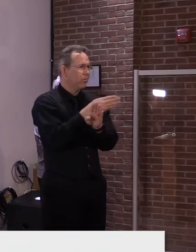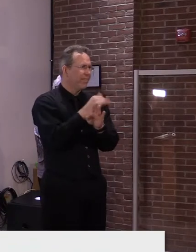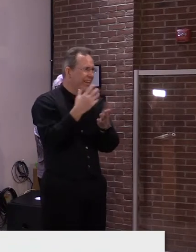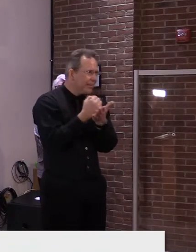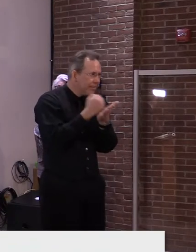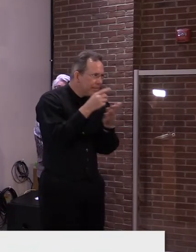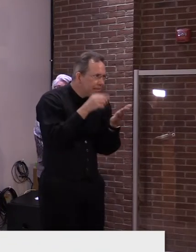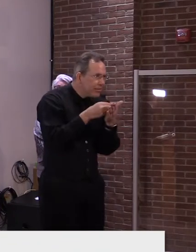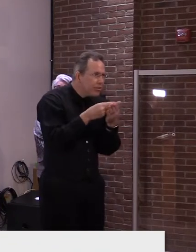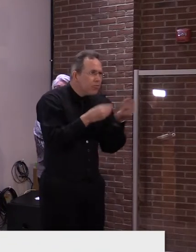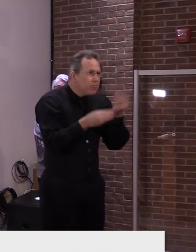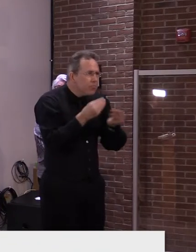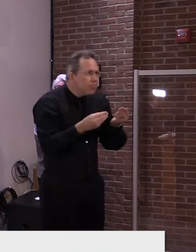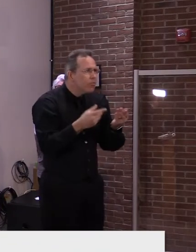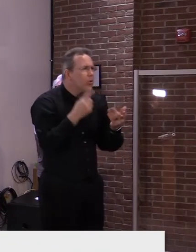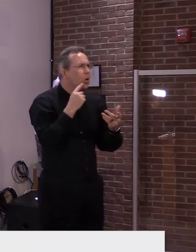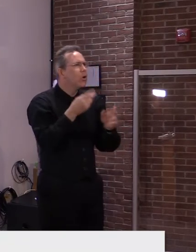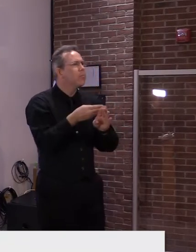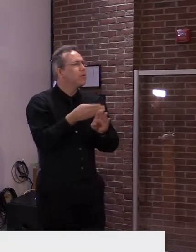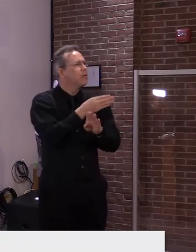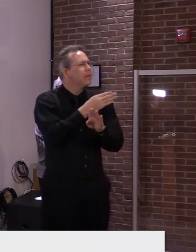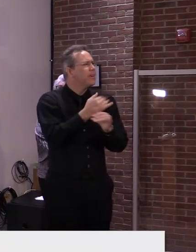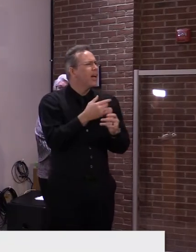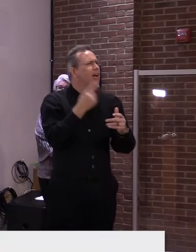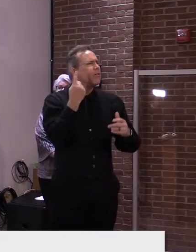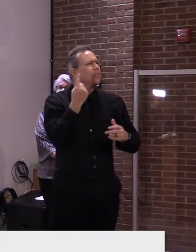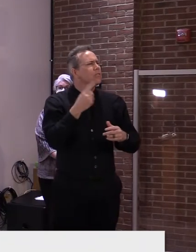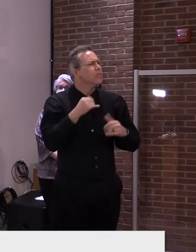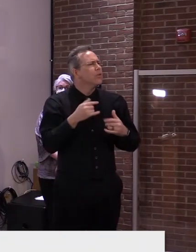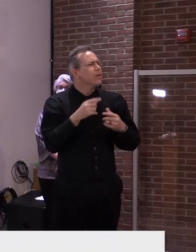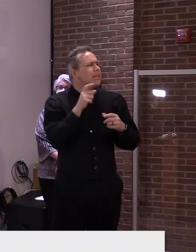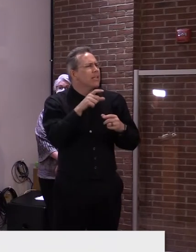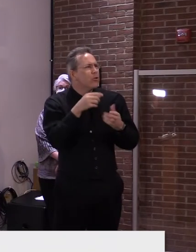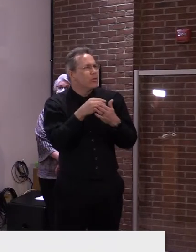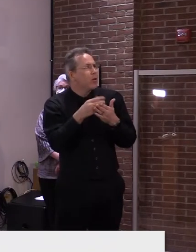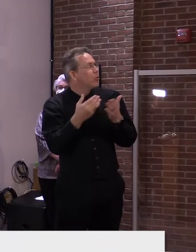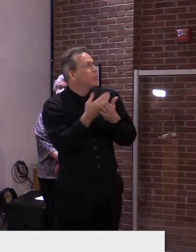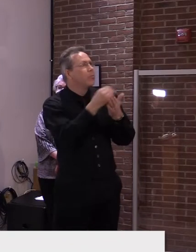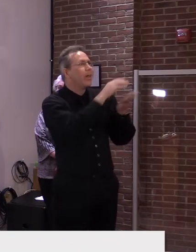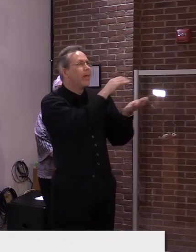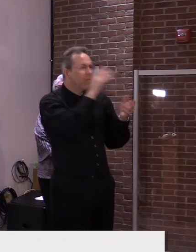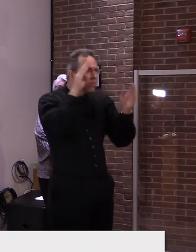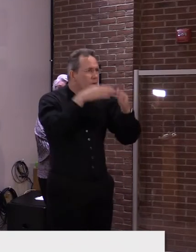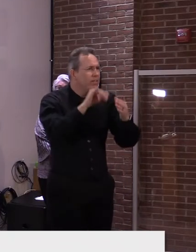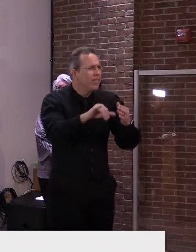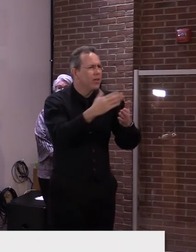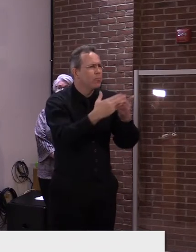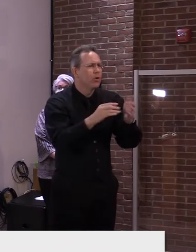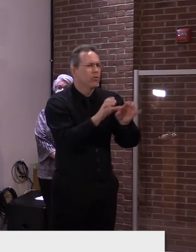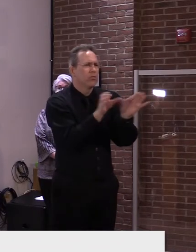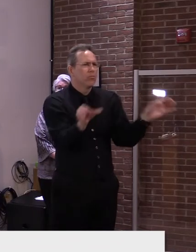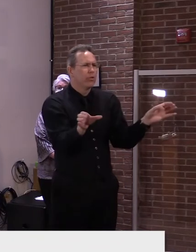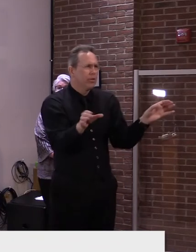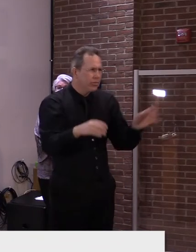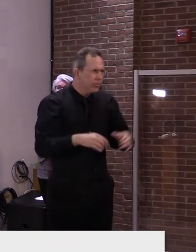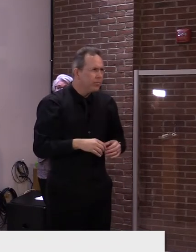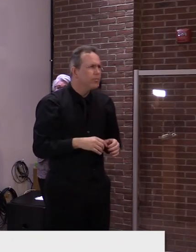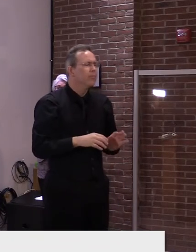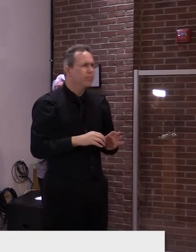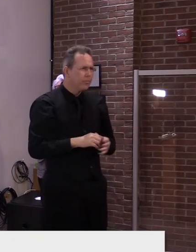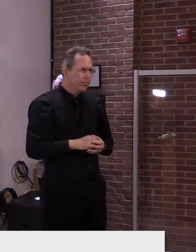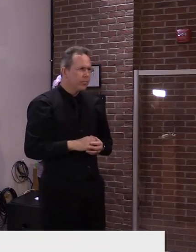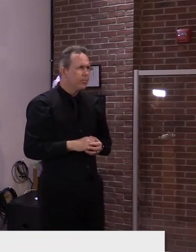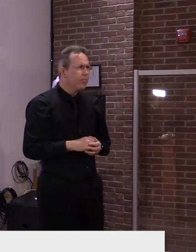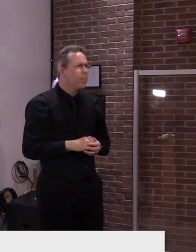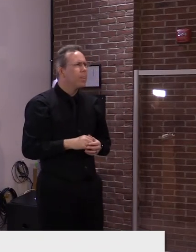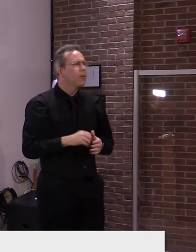Let's take this, let's slow down just a little bit and make sure that we're doing this in the right way. Give us the